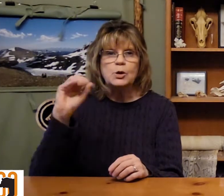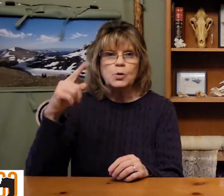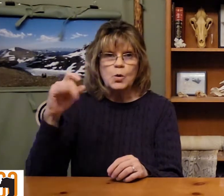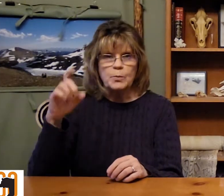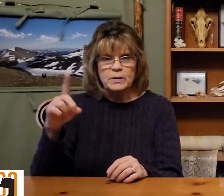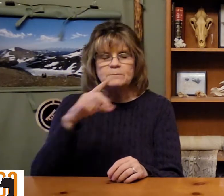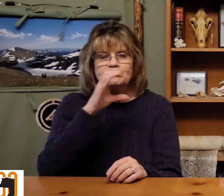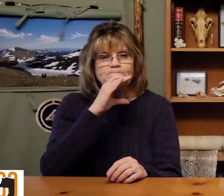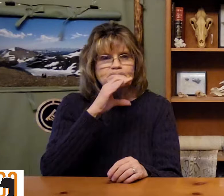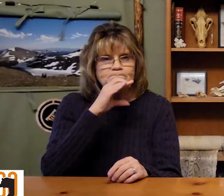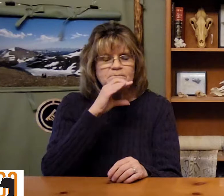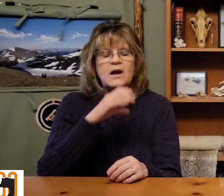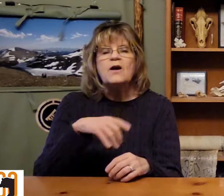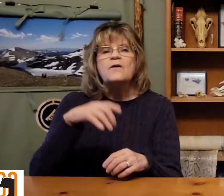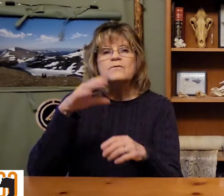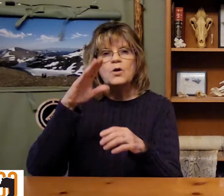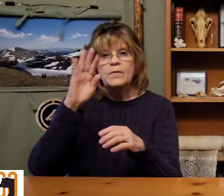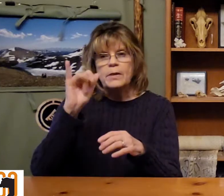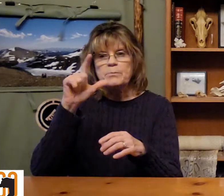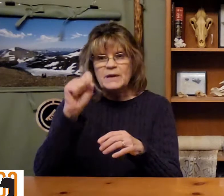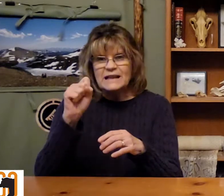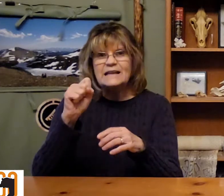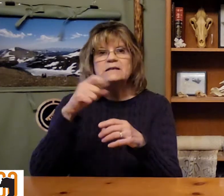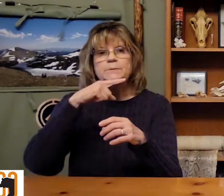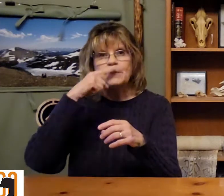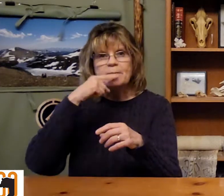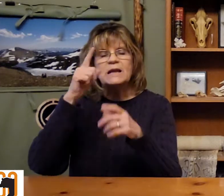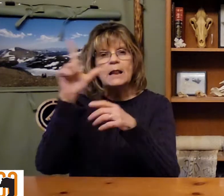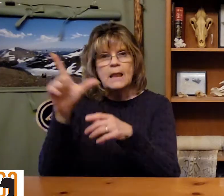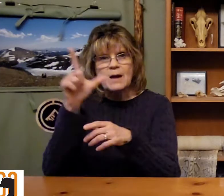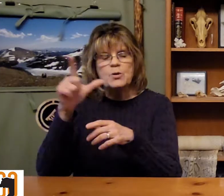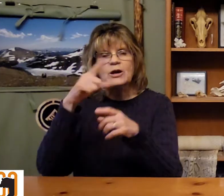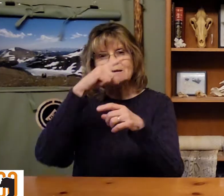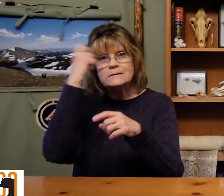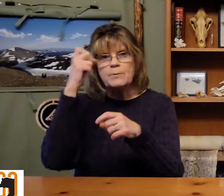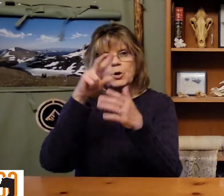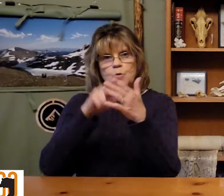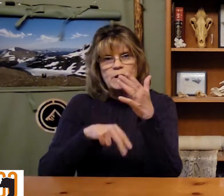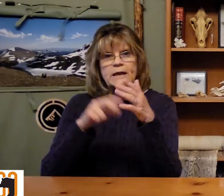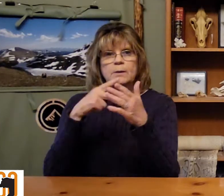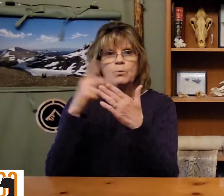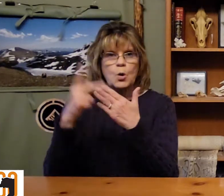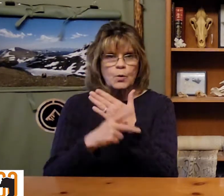for the Billings Public Library Summer Reading Program.